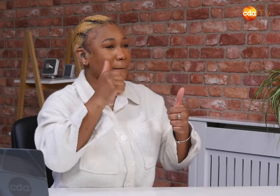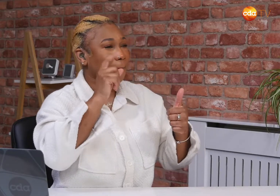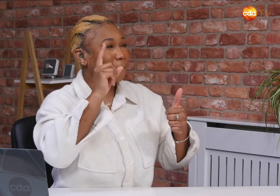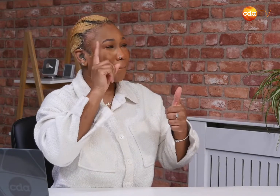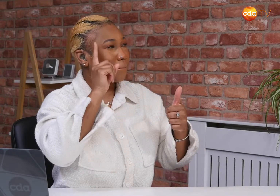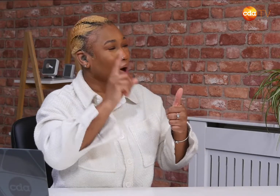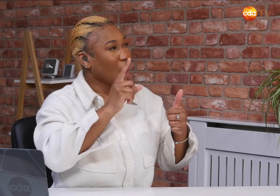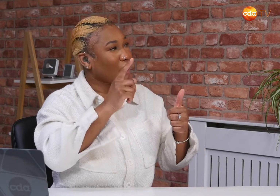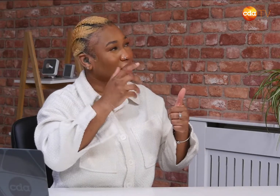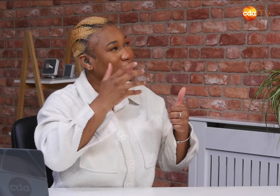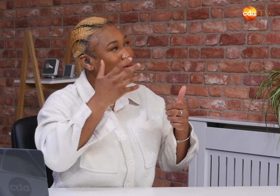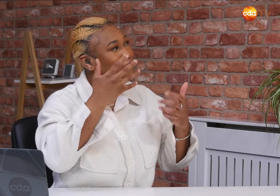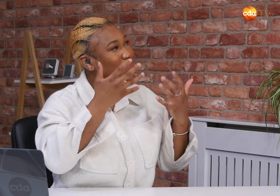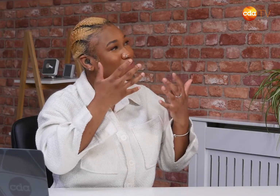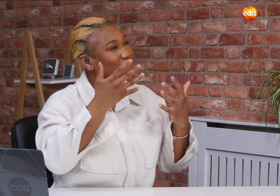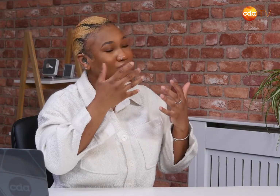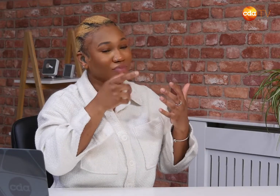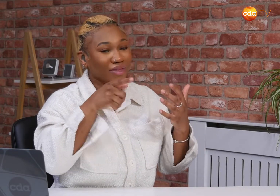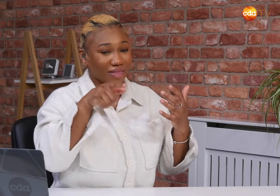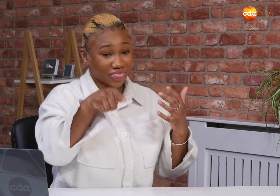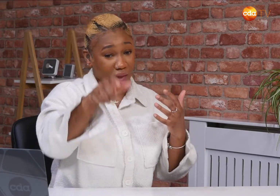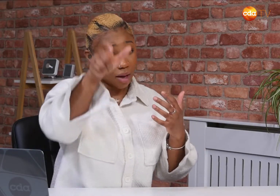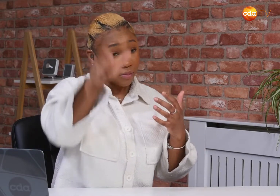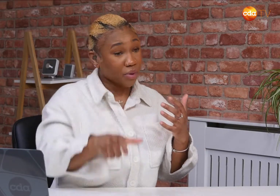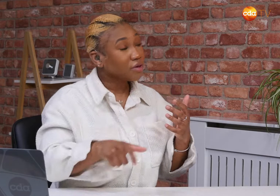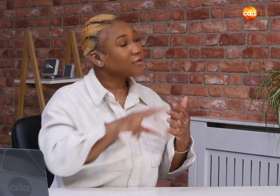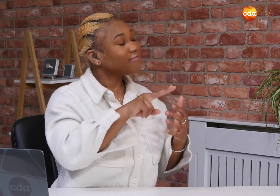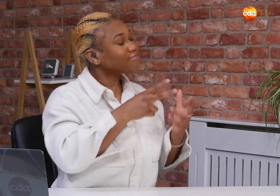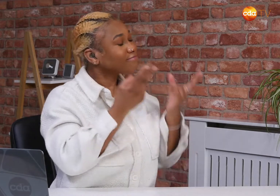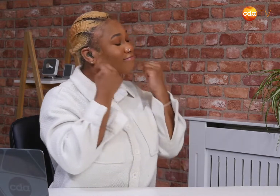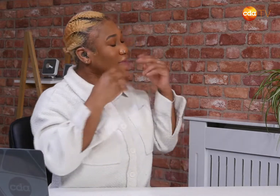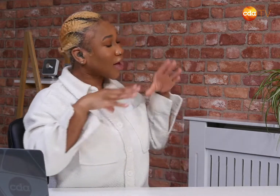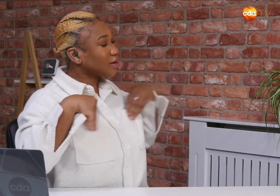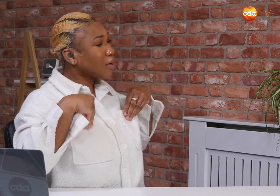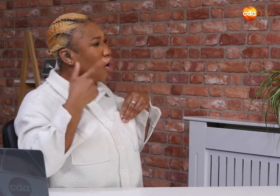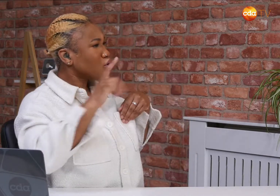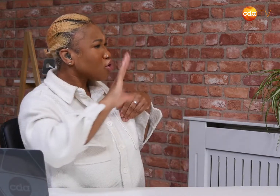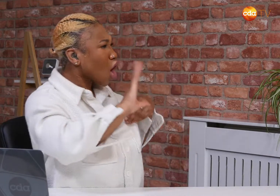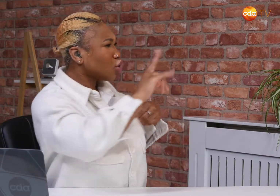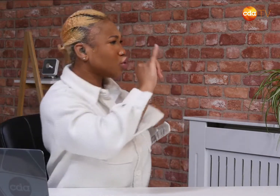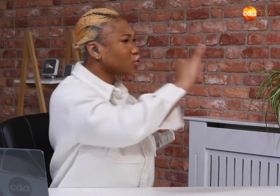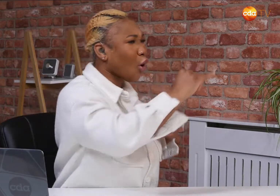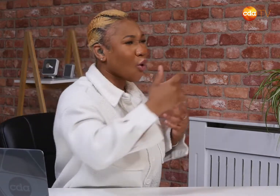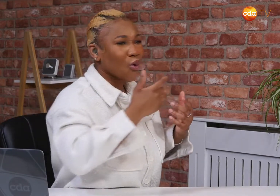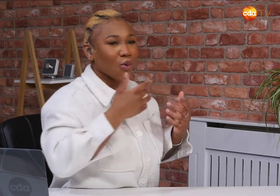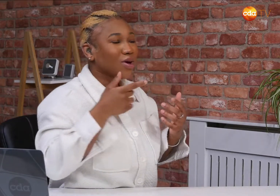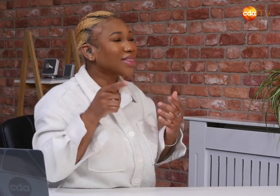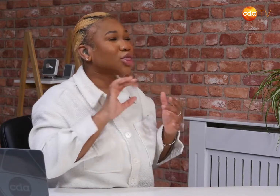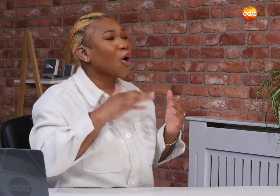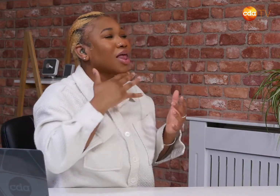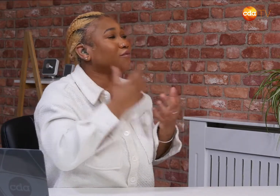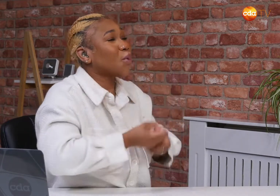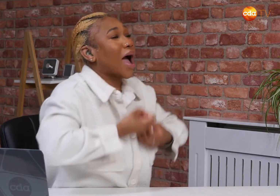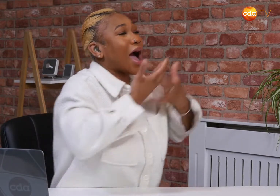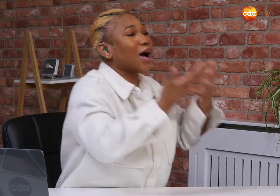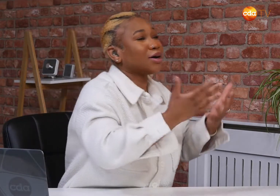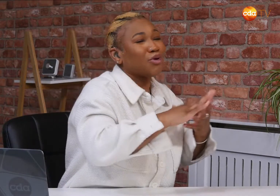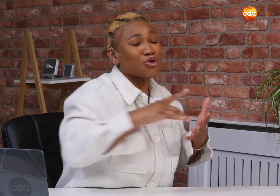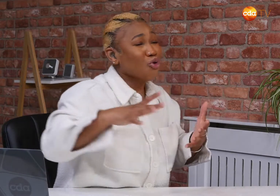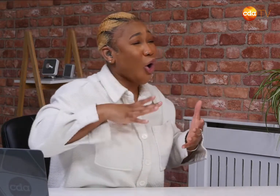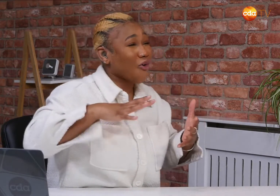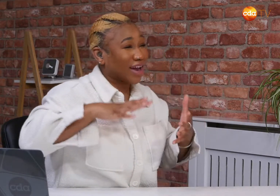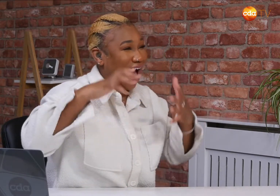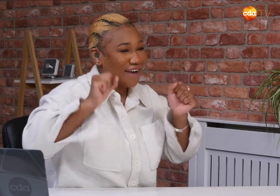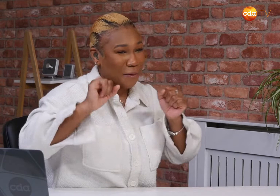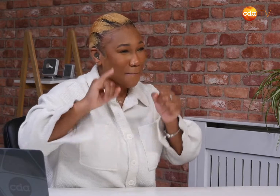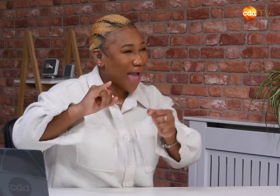So when people are kind of, saying, oh, don't worry about it, you'll be fine, that person that's experienced it, do you feel that a lot of the time they feel like